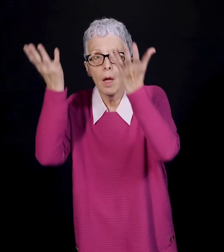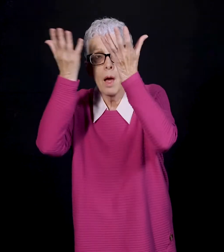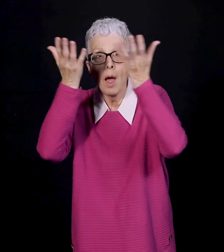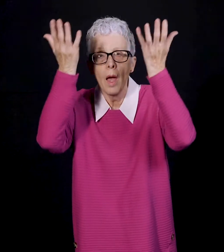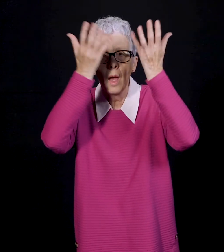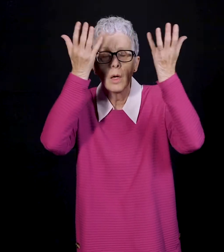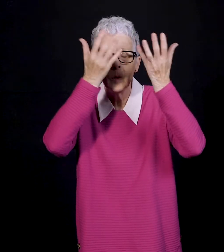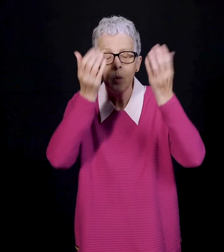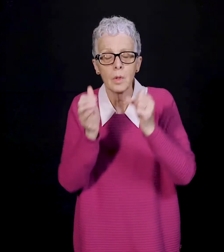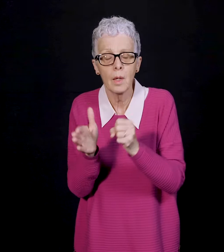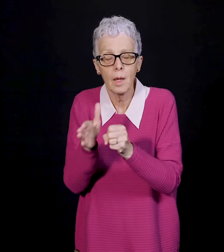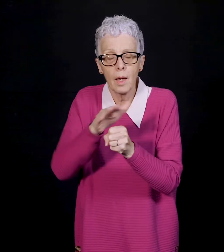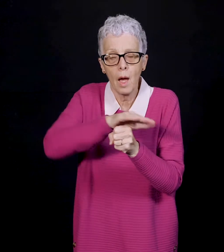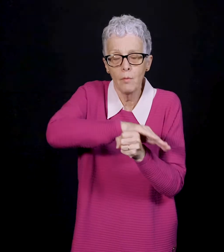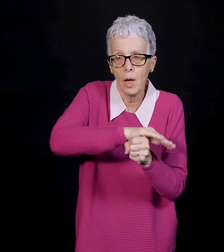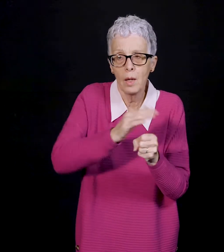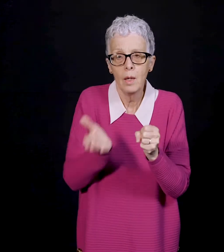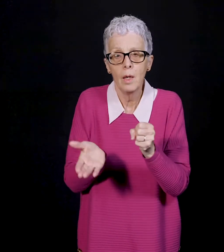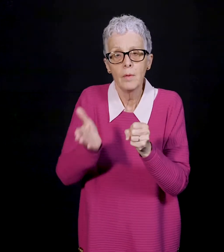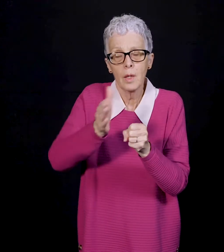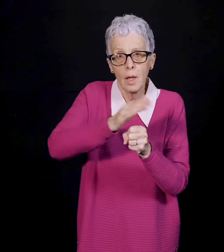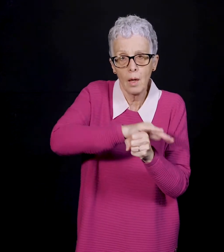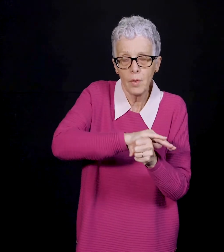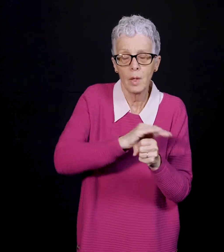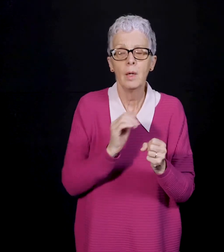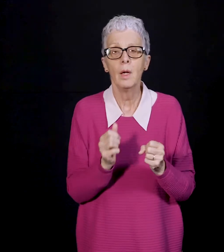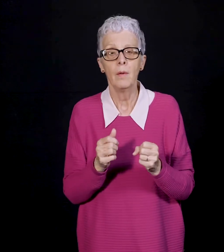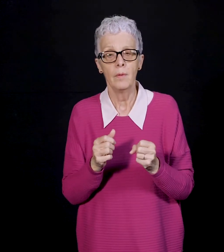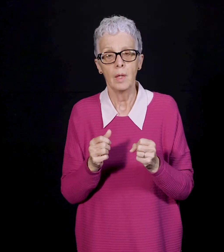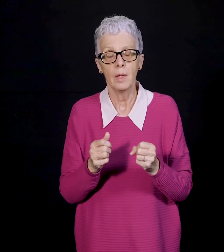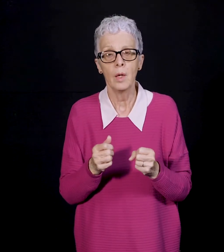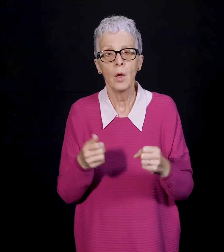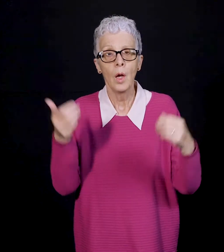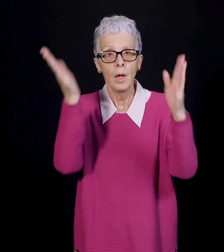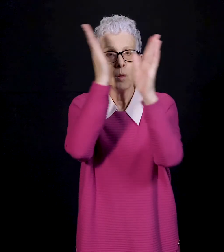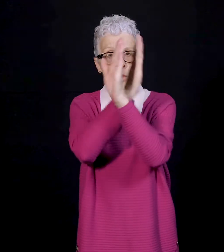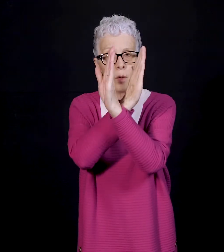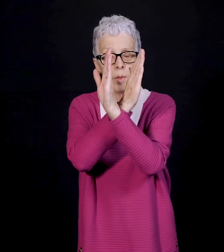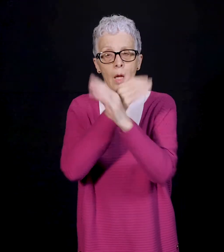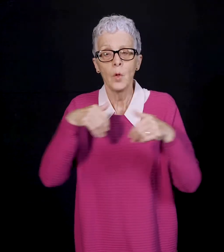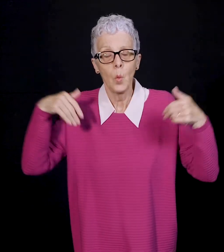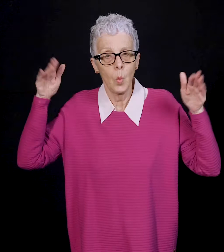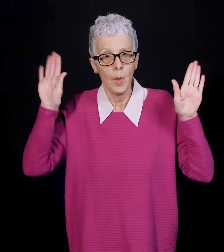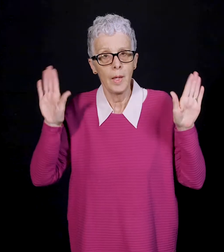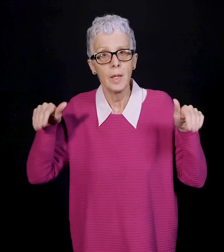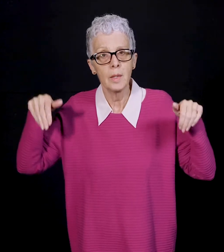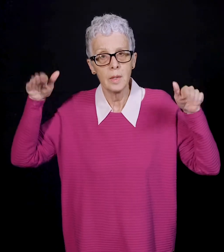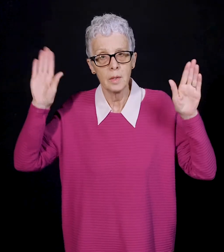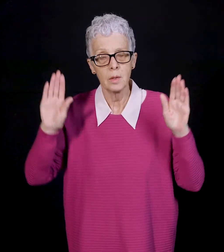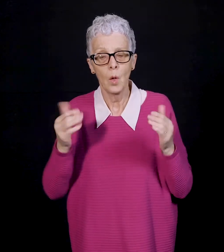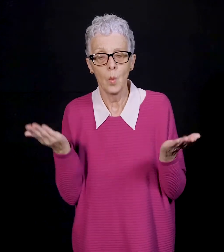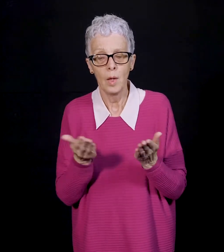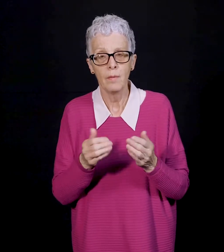may cover the atoning cover. That was the cover that sat on the Ark, where the wings of the cherubim sat above, where God would meet them. And said that